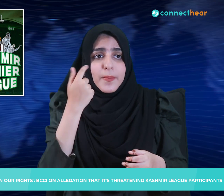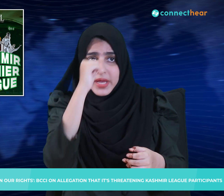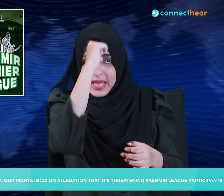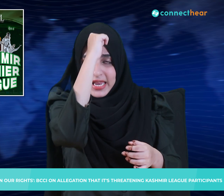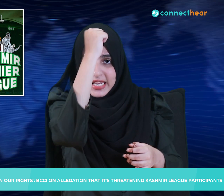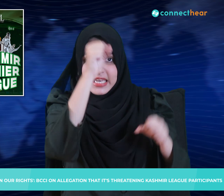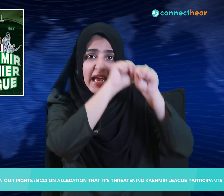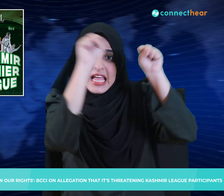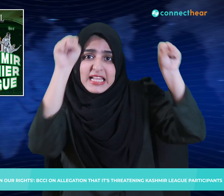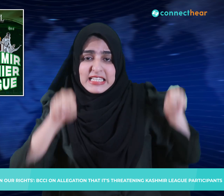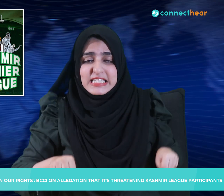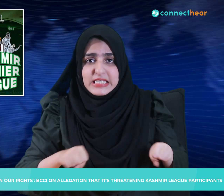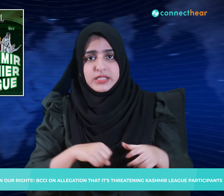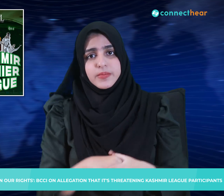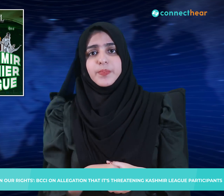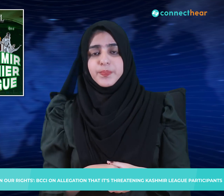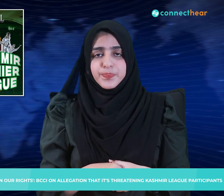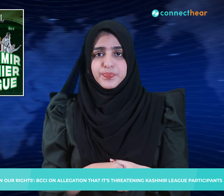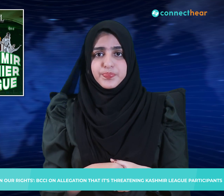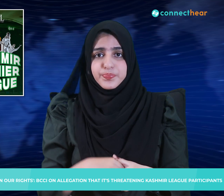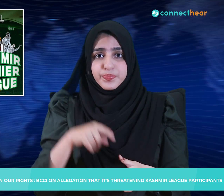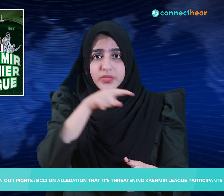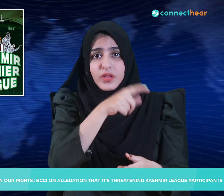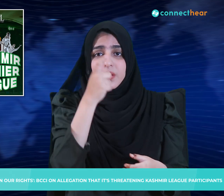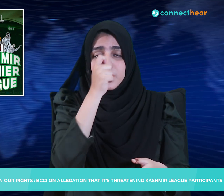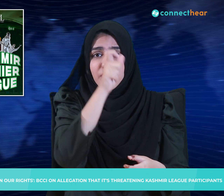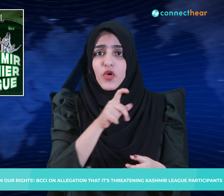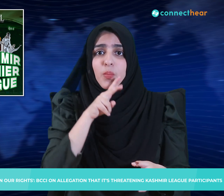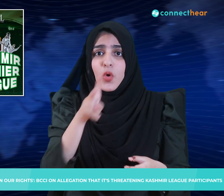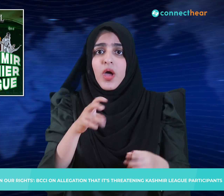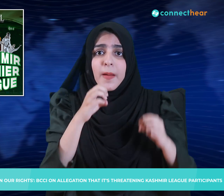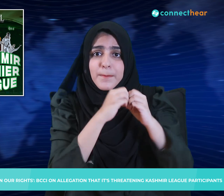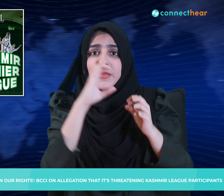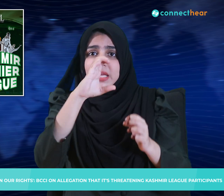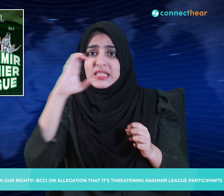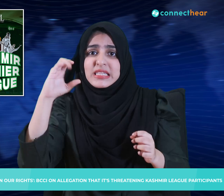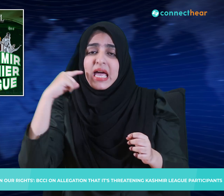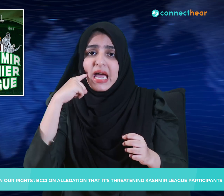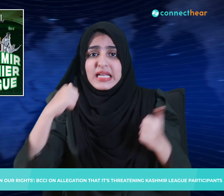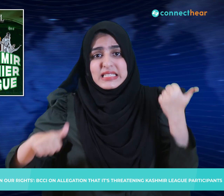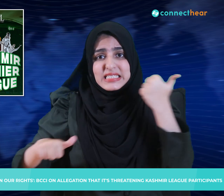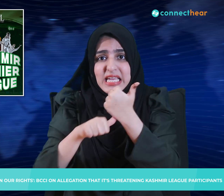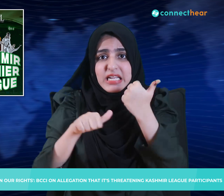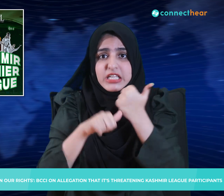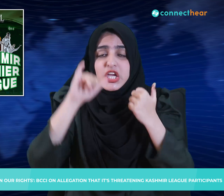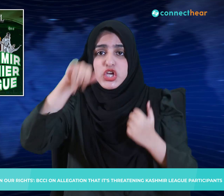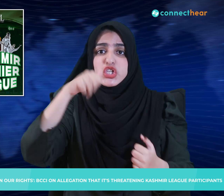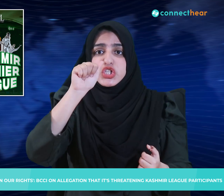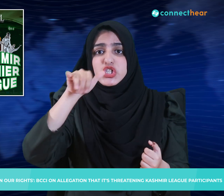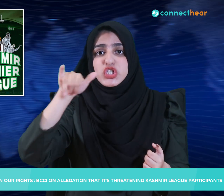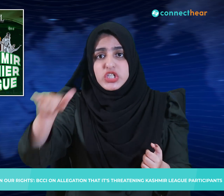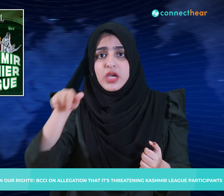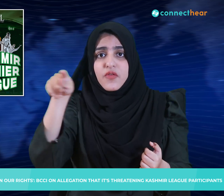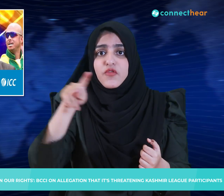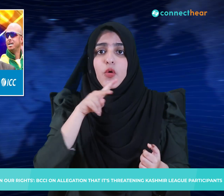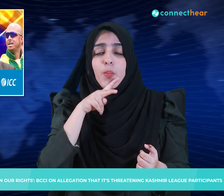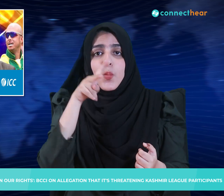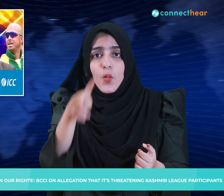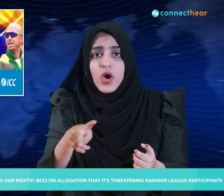ecosystem. Earlier in the day, Gibbs had accused BCCI Secretary Jay Shah of threatening